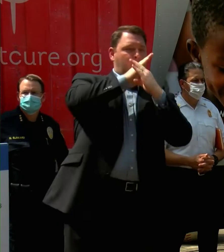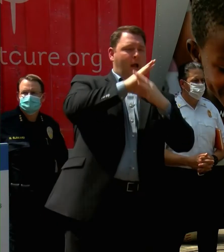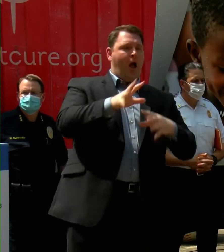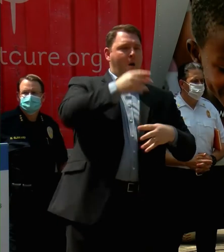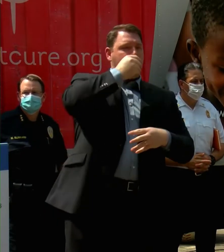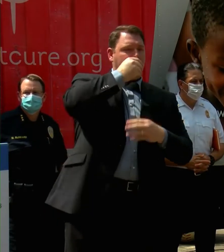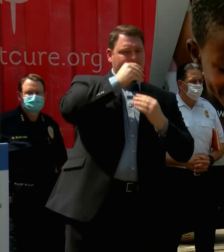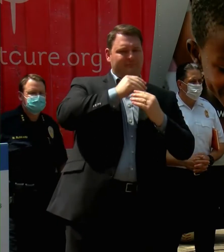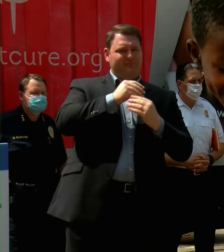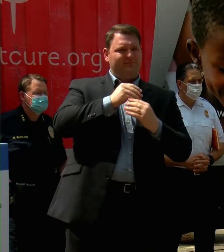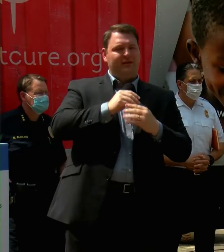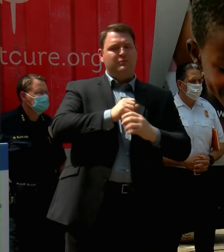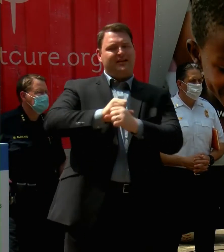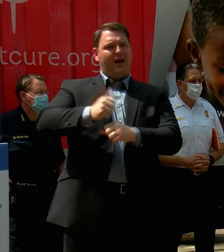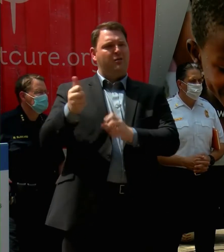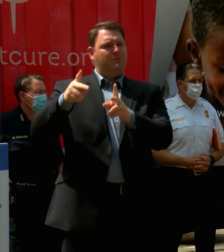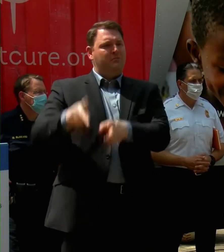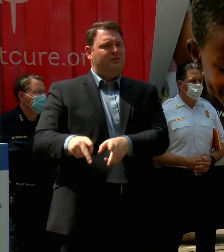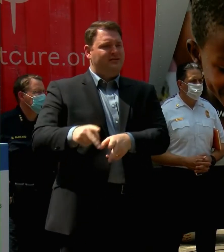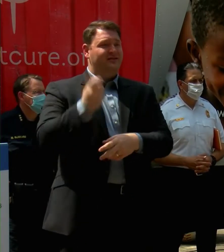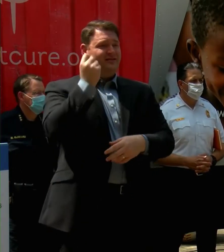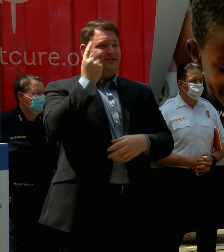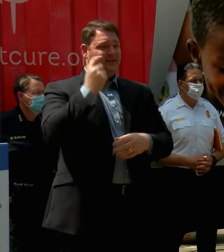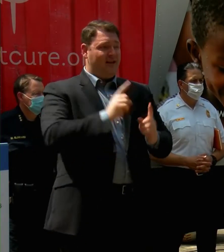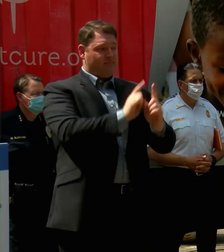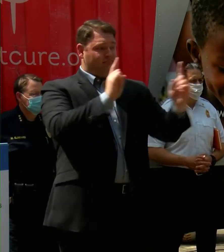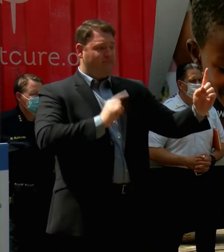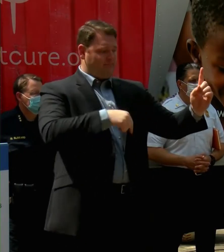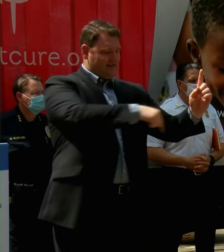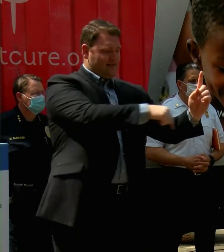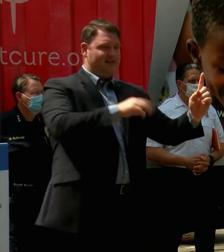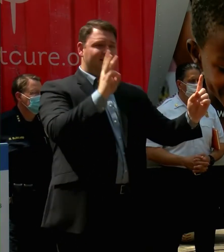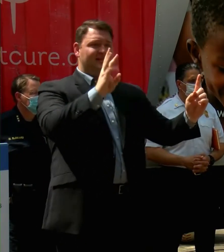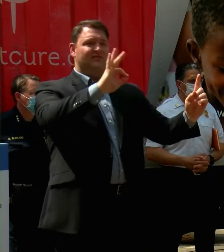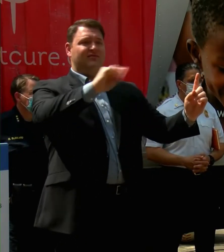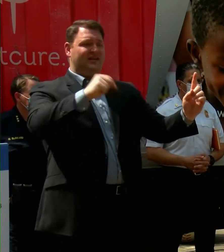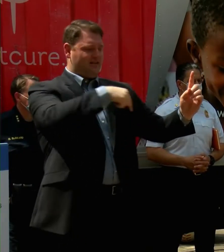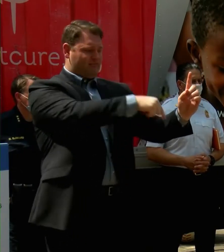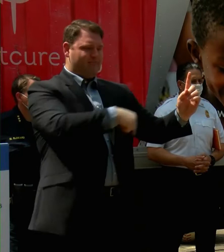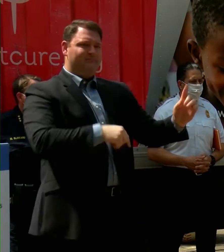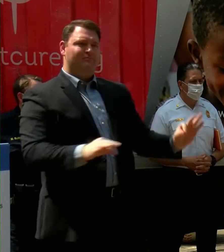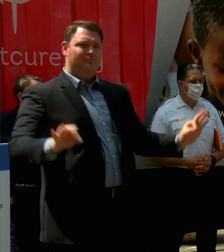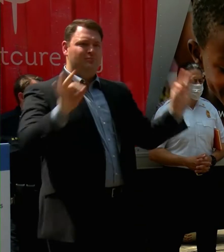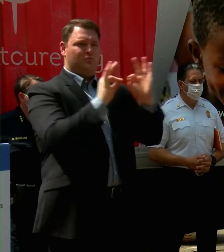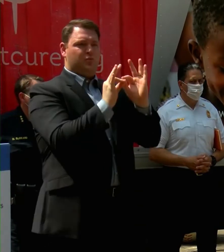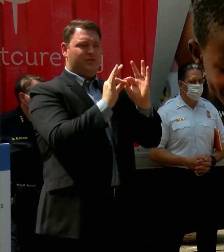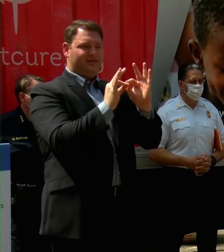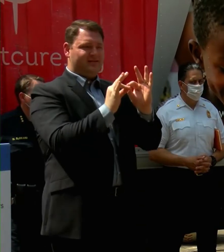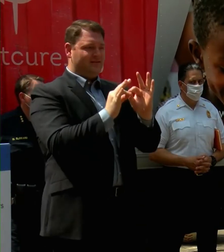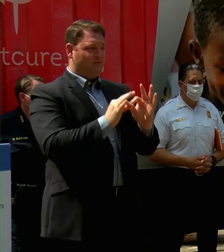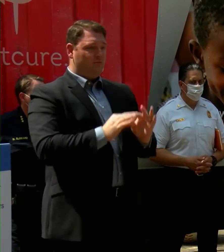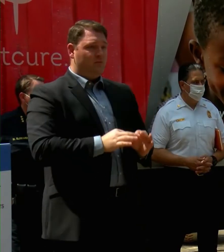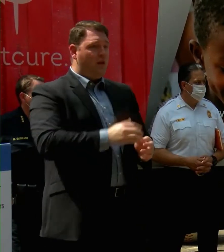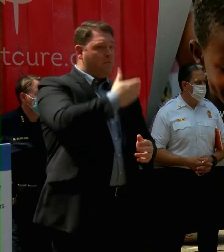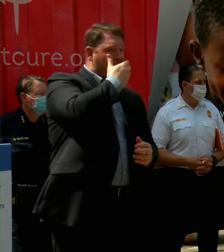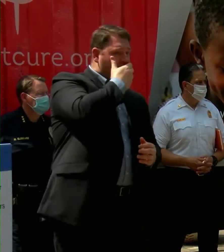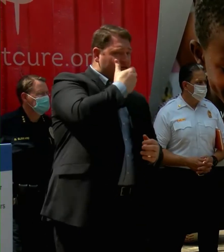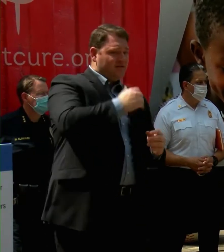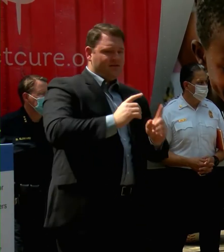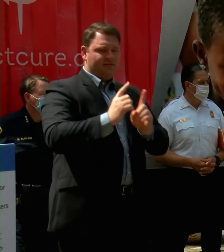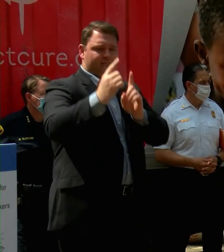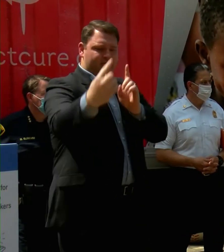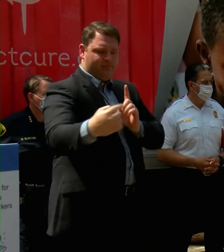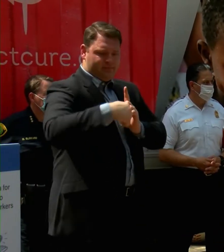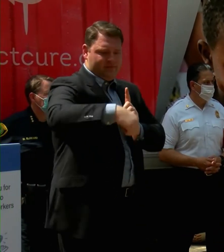separate strategy. Keeping 6 feet at least from the folks next to you is a separate strategy. They work in concert with each other, and the same thing with